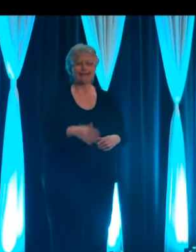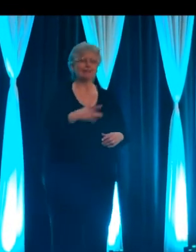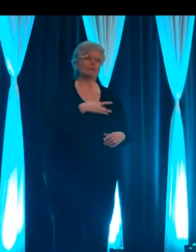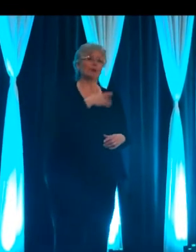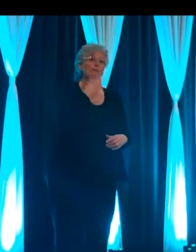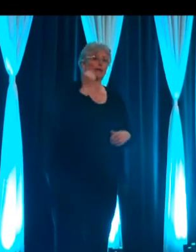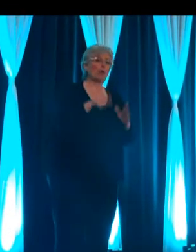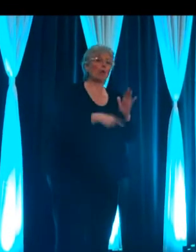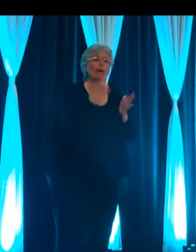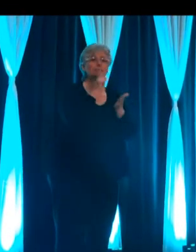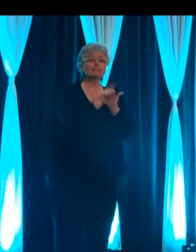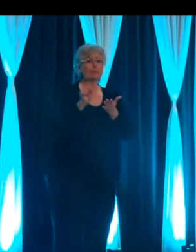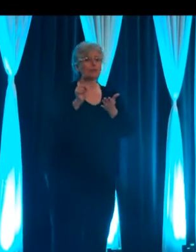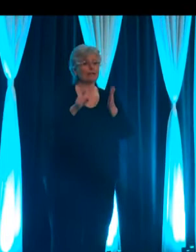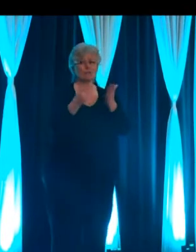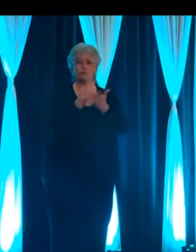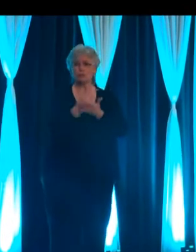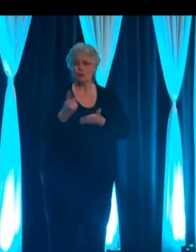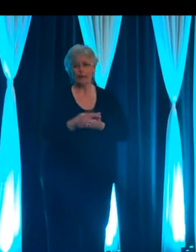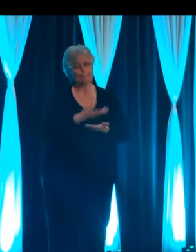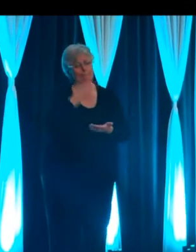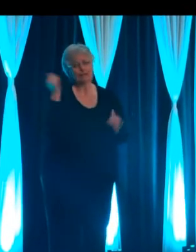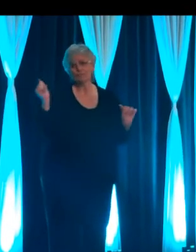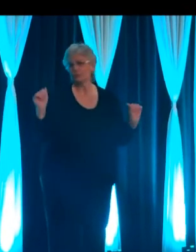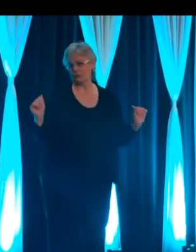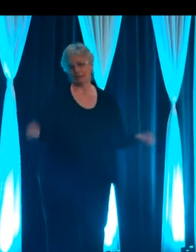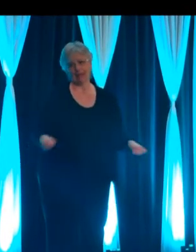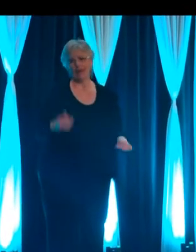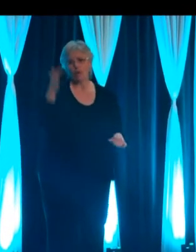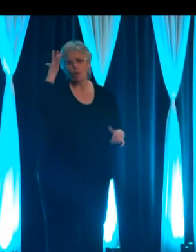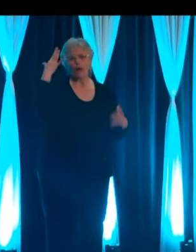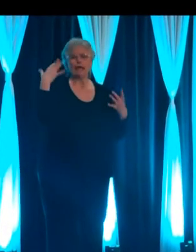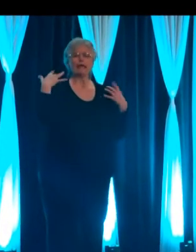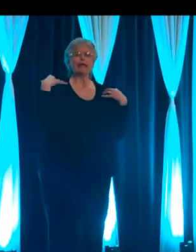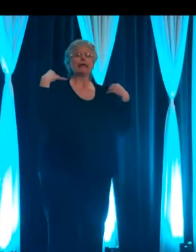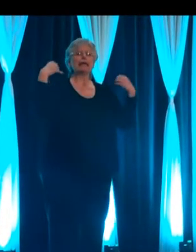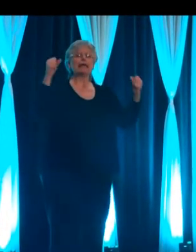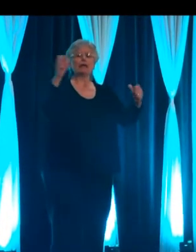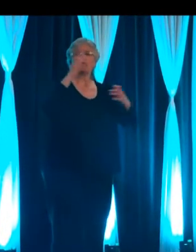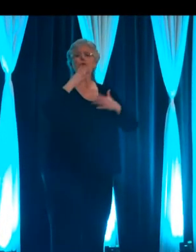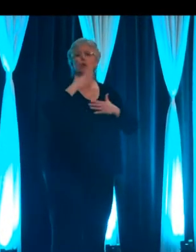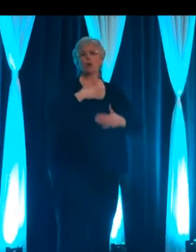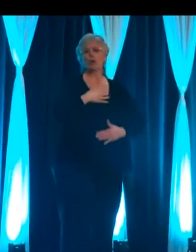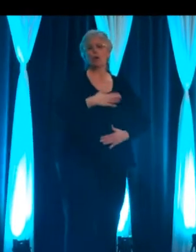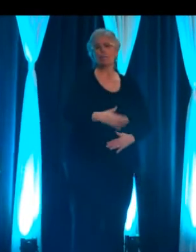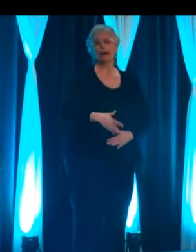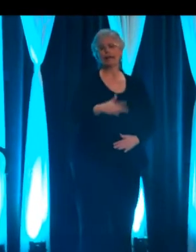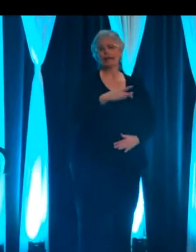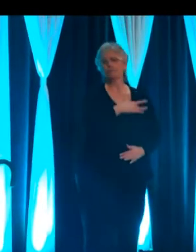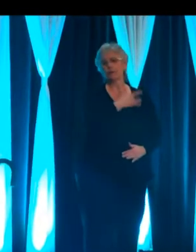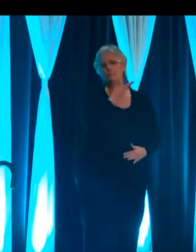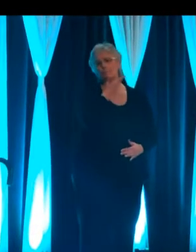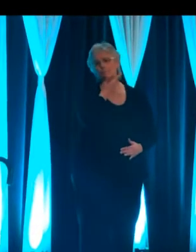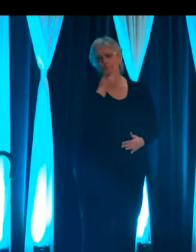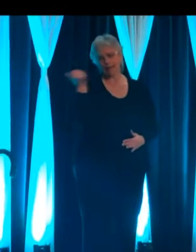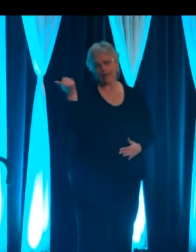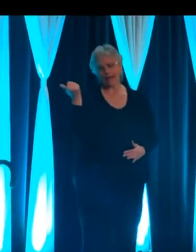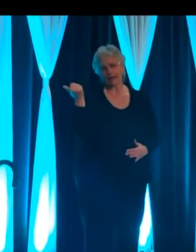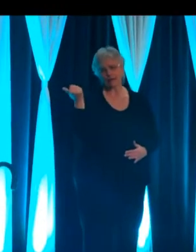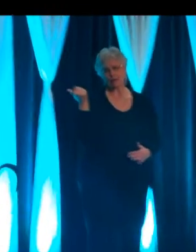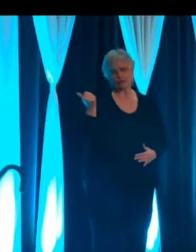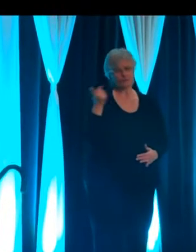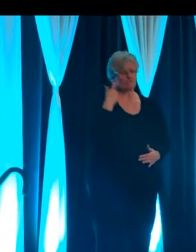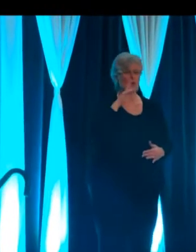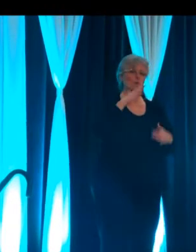a week, every other week as best you can, because it's healing your organs and really relaxing them, which is important for